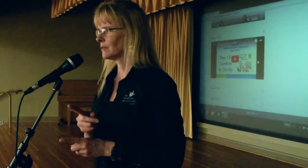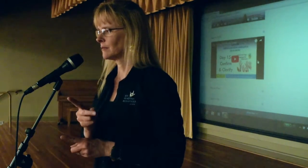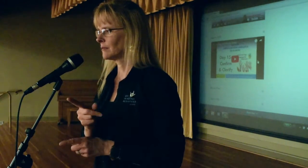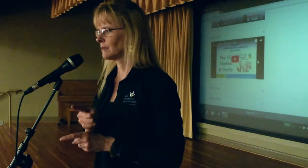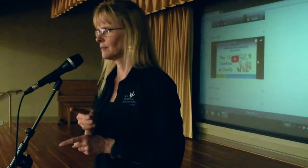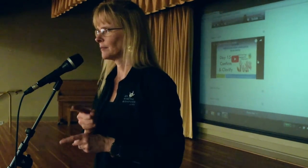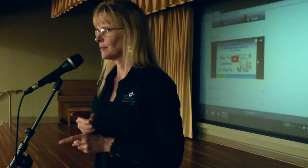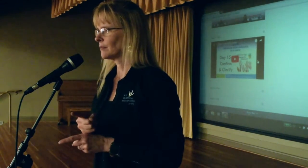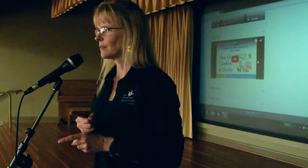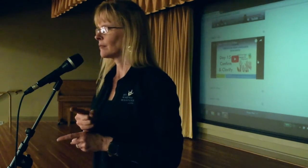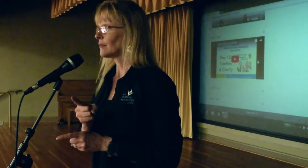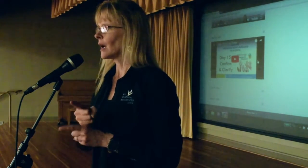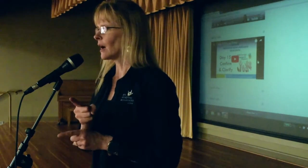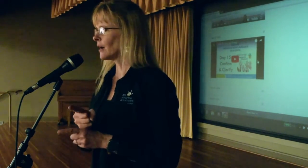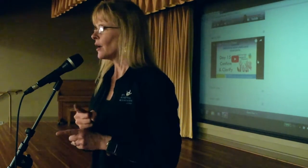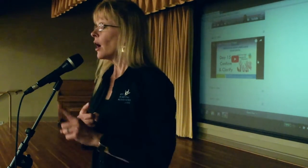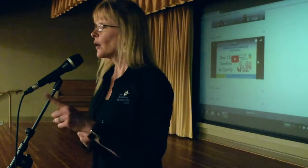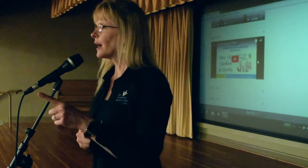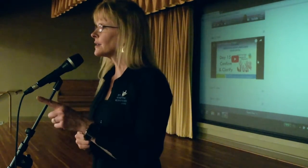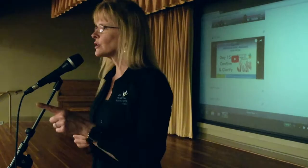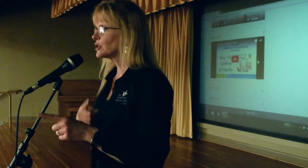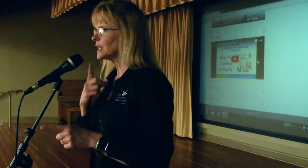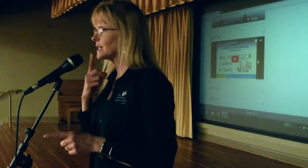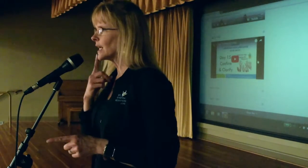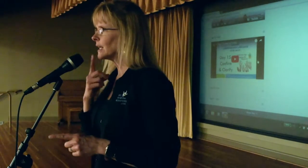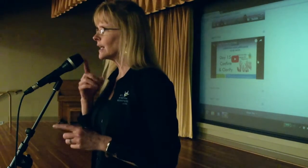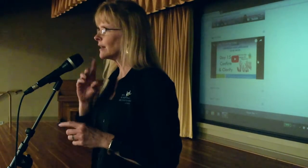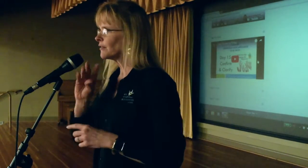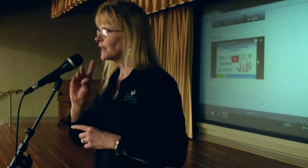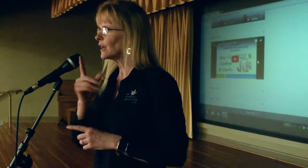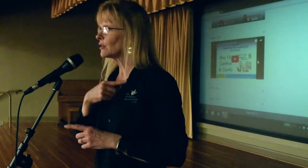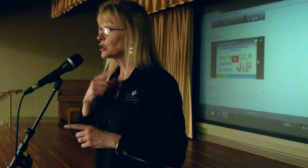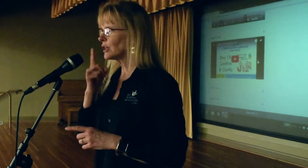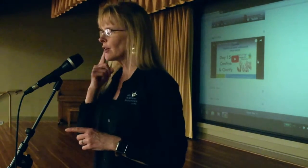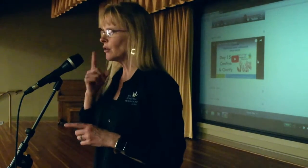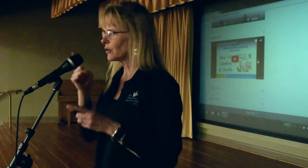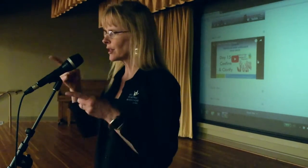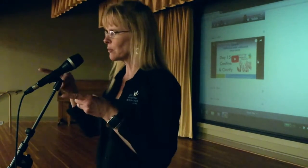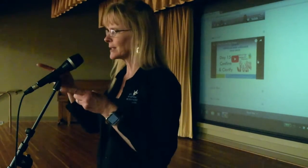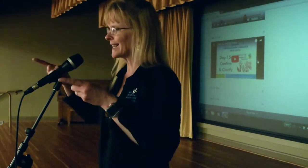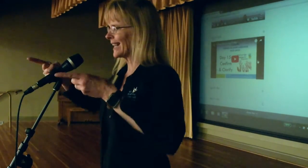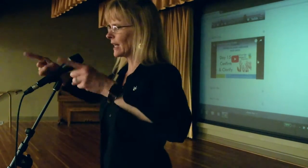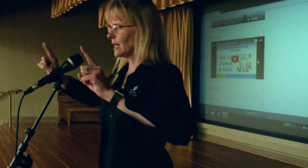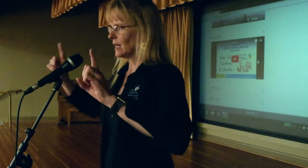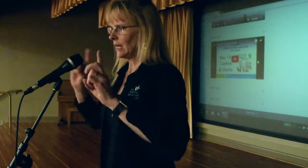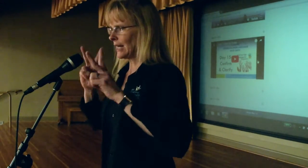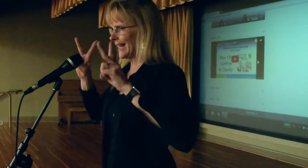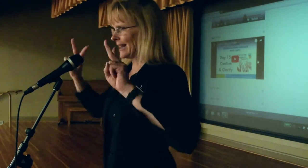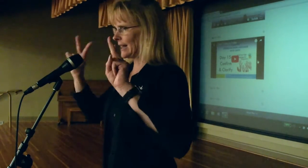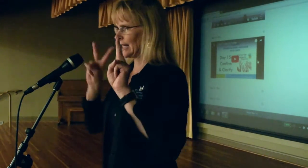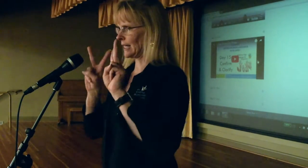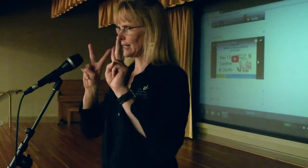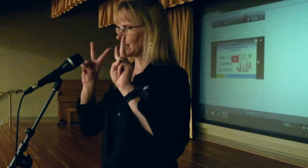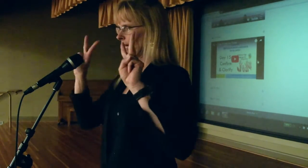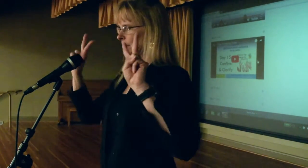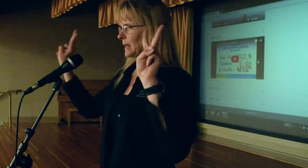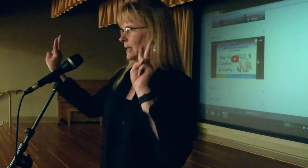just, you know, instead okay, of so like she's saying this. in the video she thought her thumb was like this, like